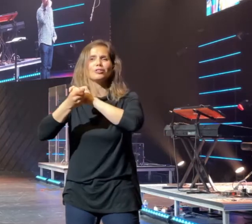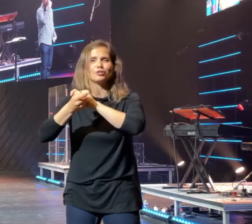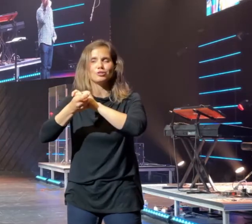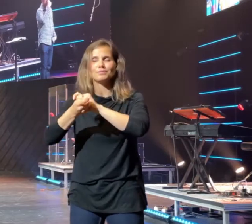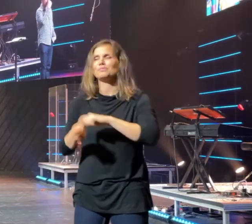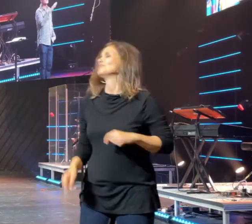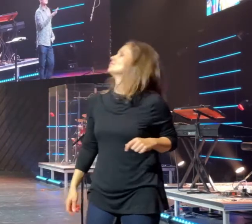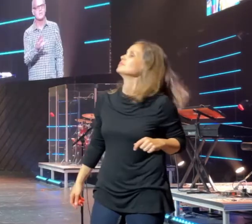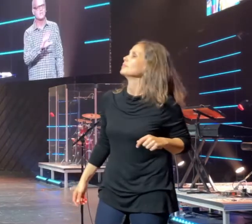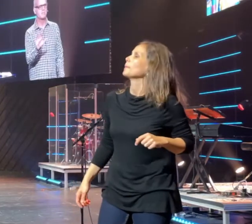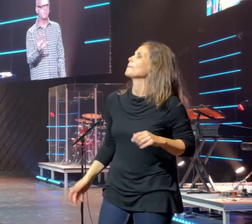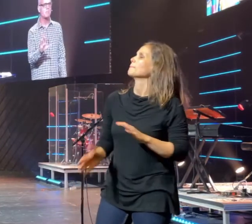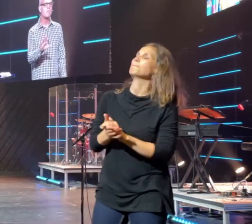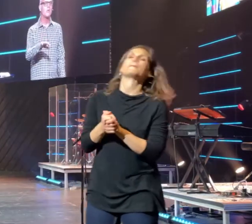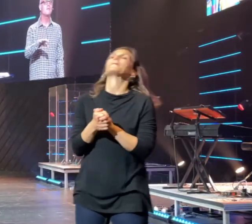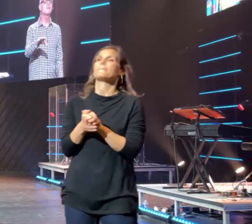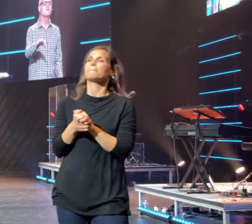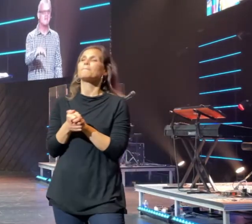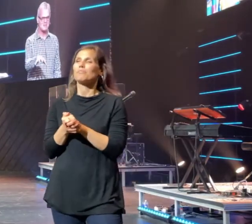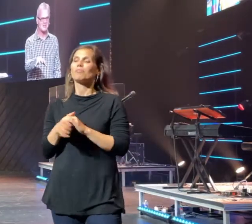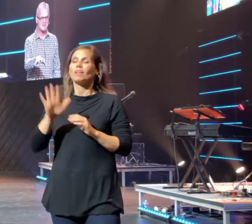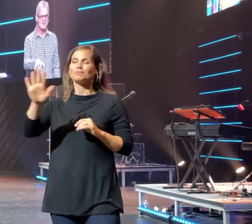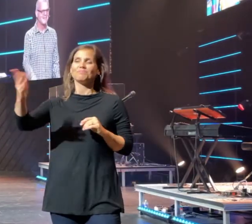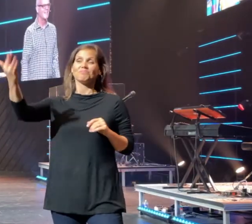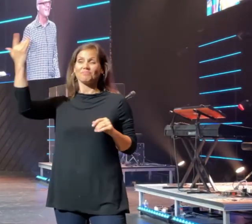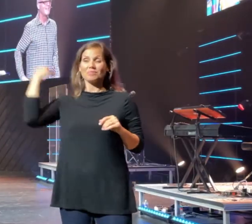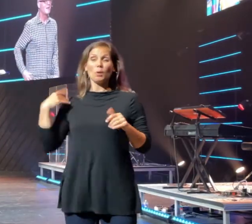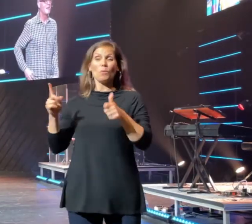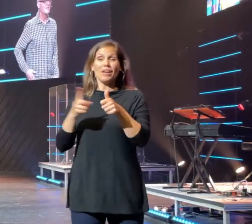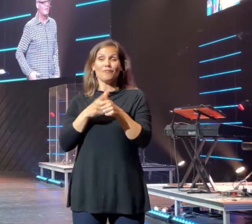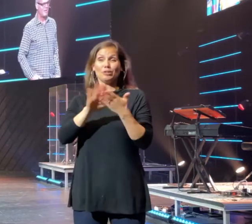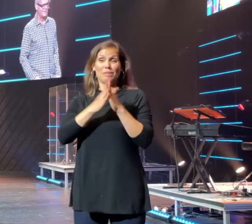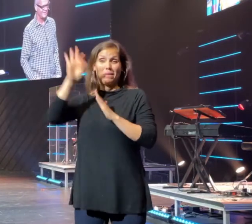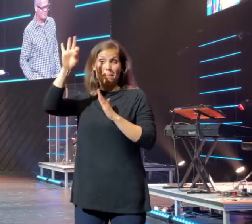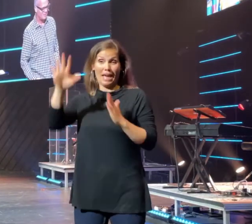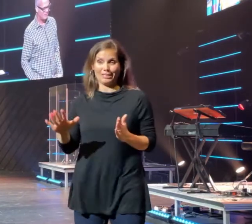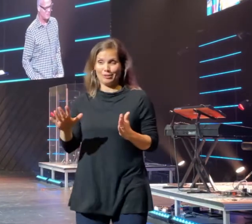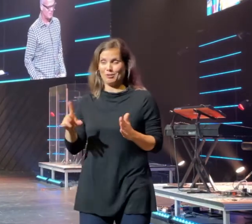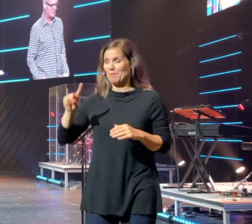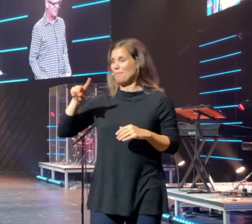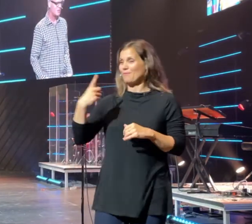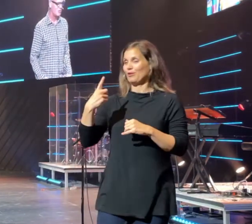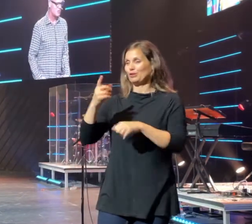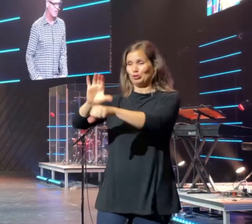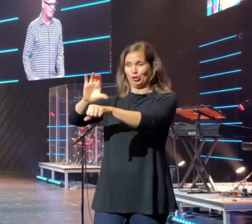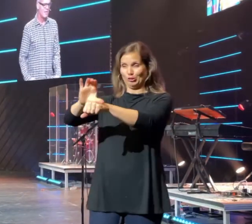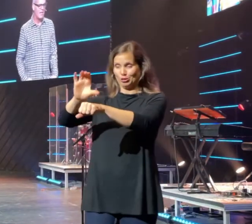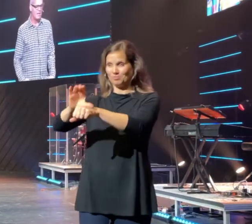a Christian, or I should say Christians, I was first a minister. Came out of seminary. I was in my first